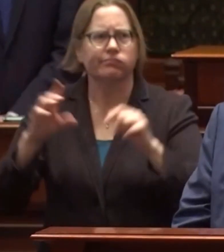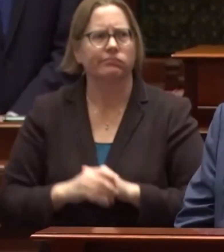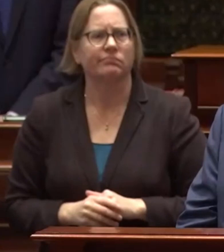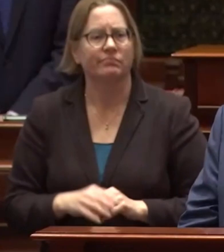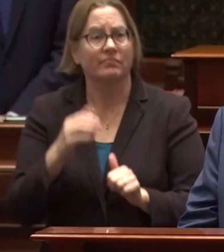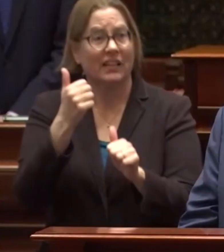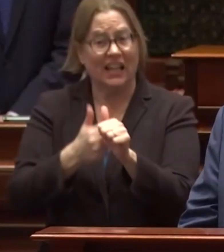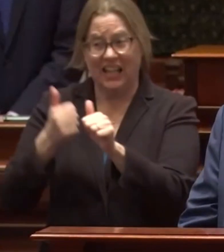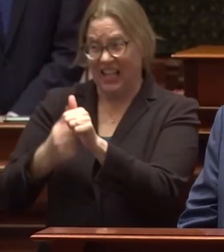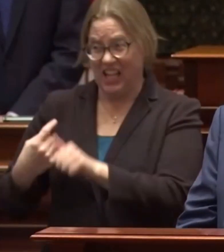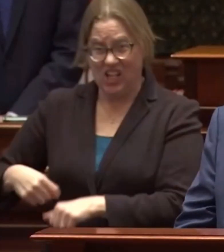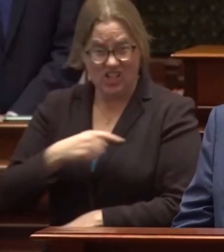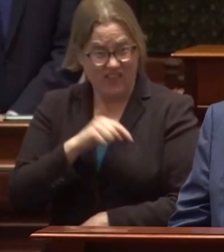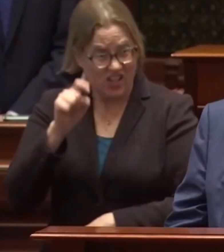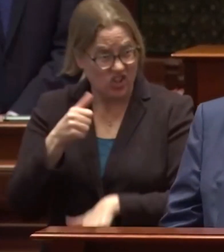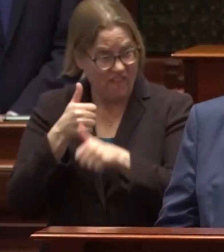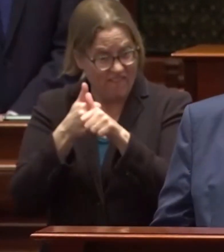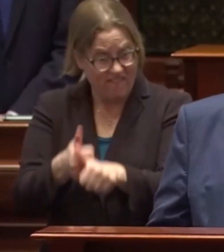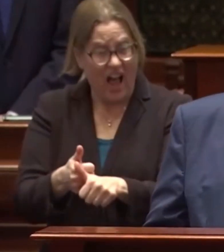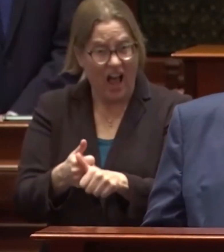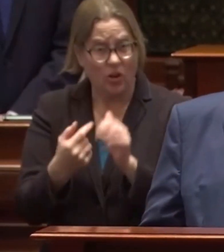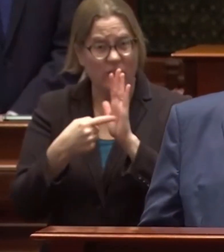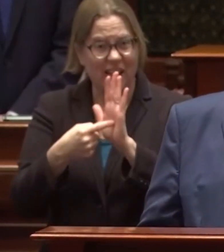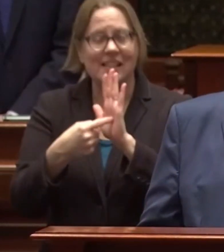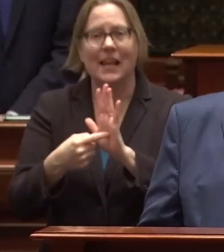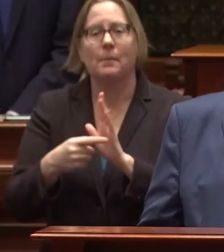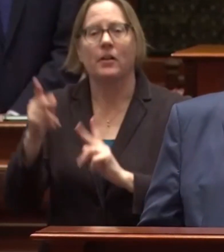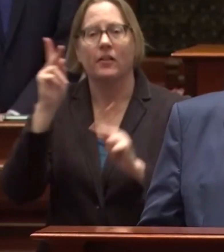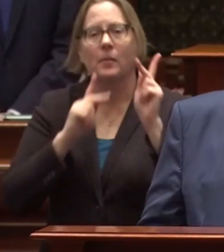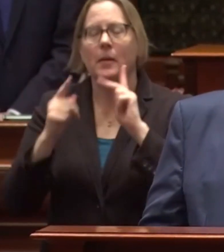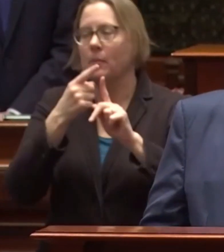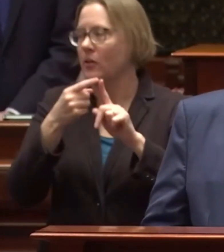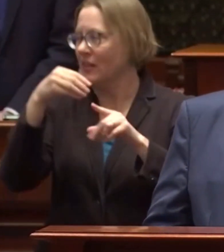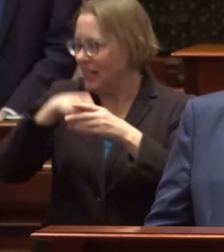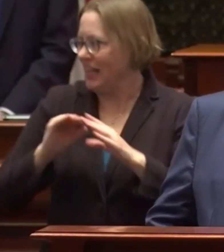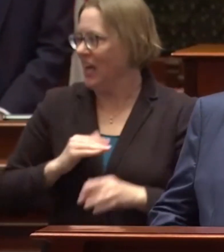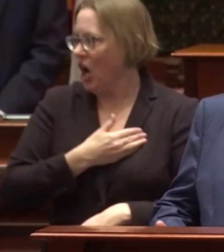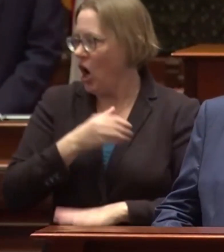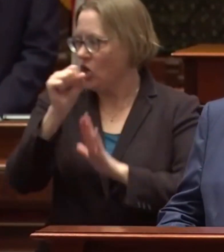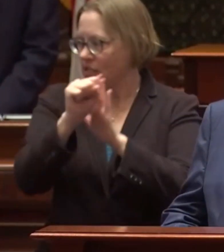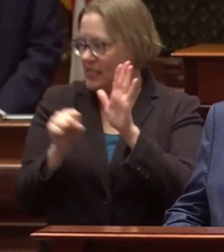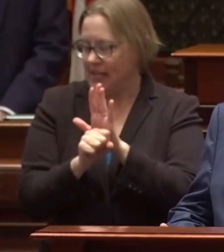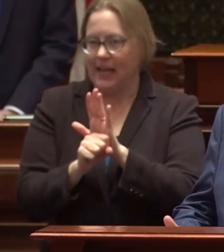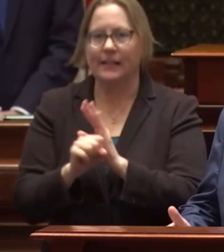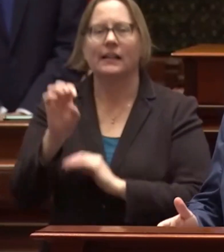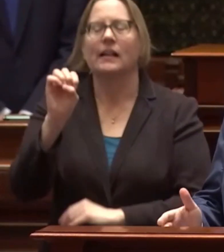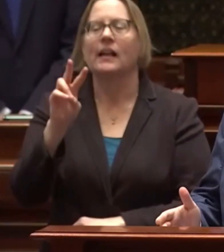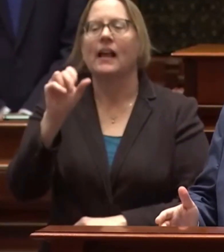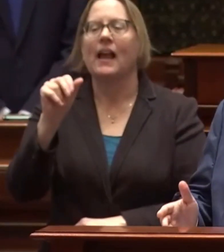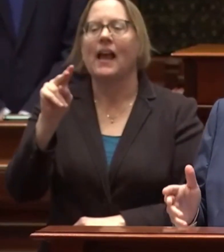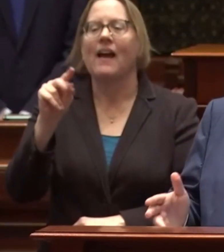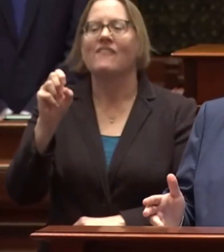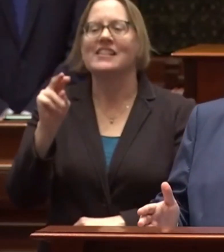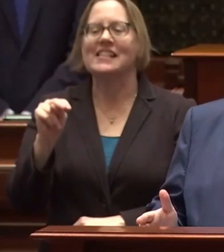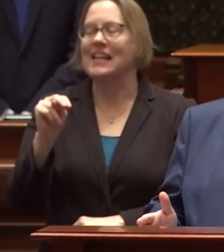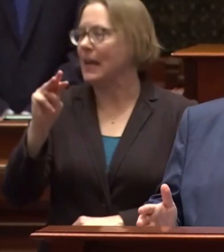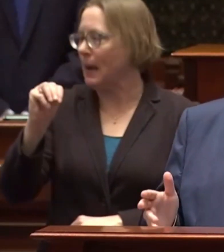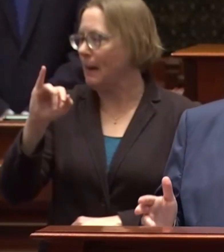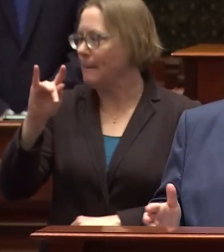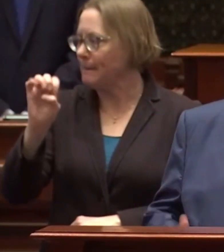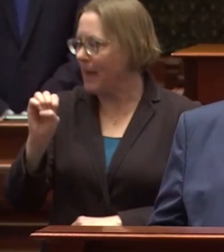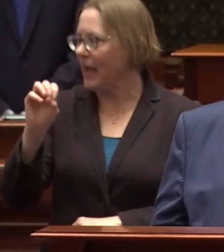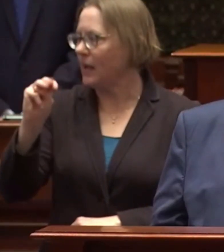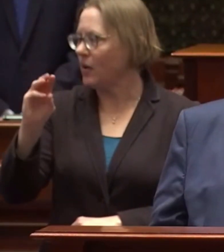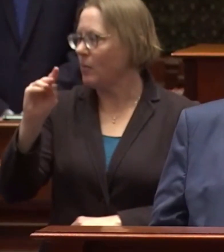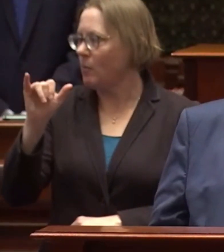should follow the examples set by the good people of our state. Evanston's Mike Moyer is fixing up bicycles